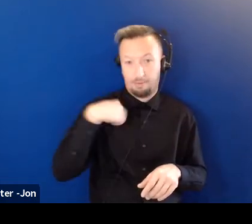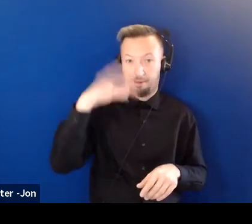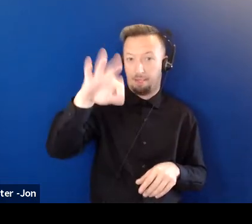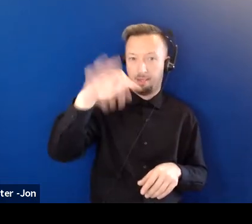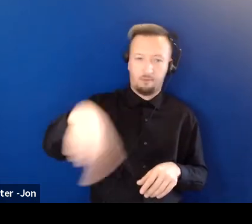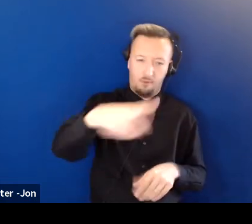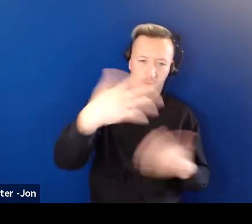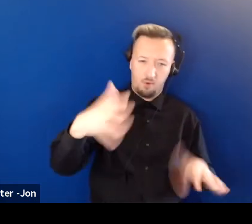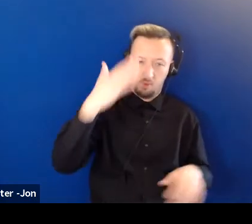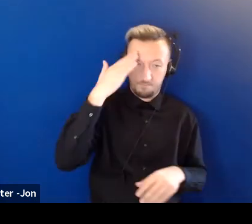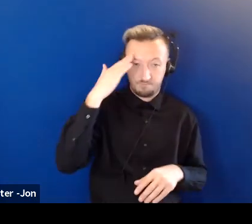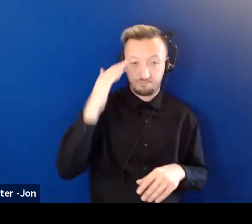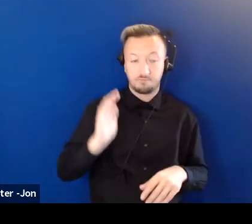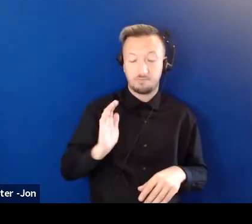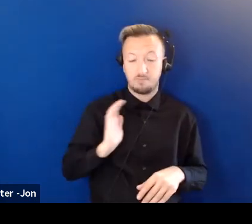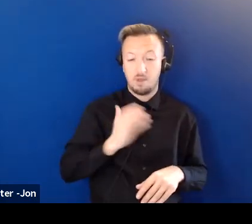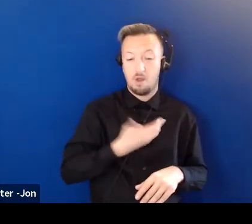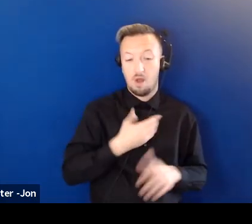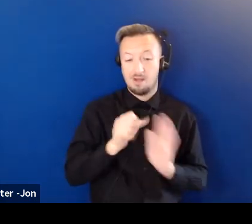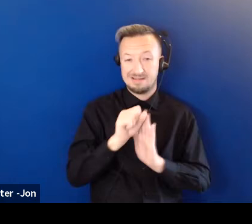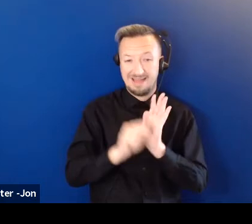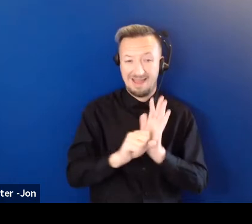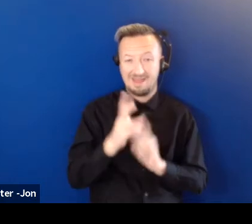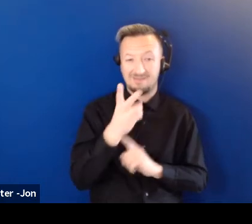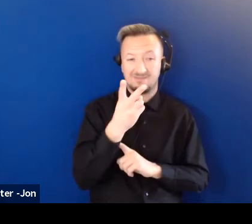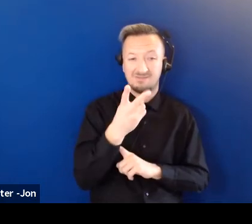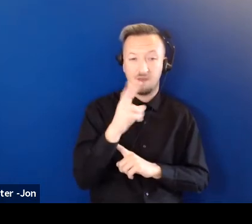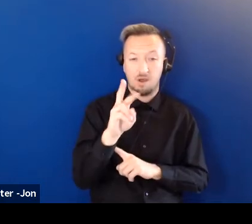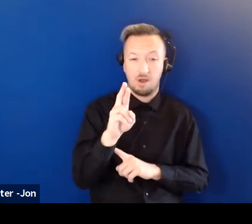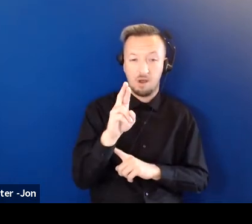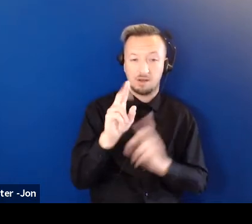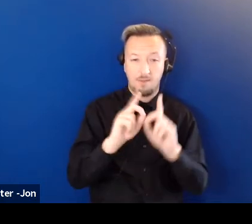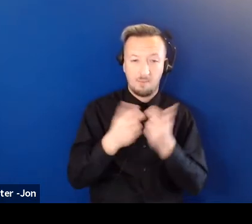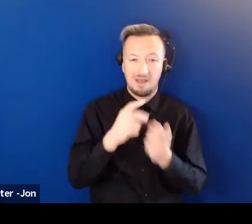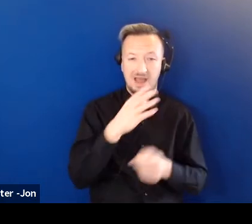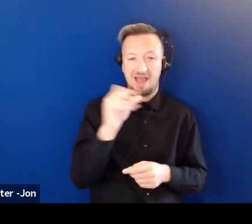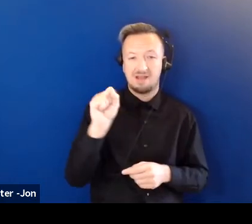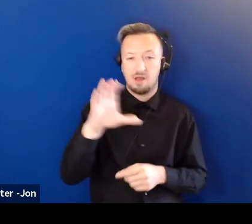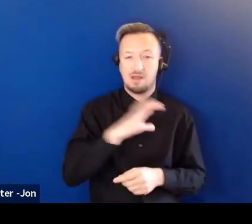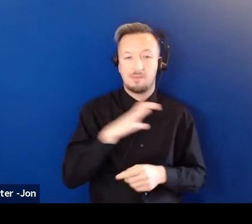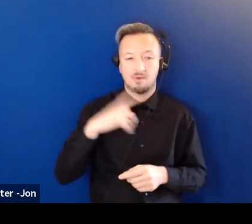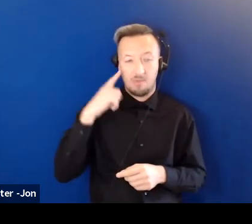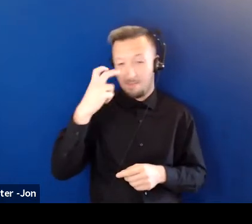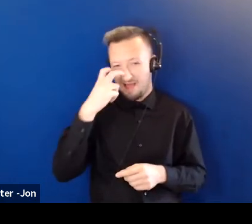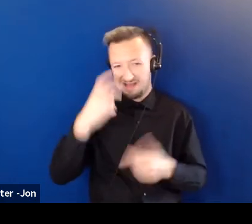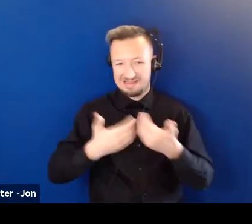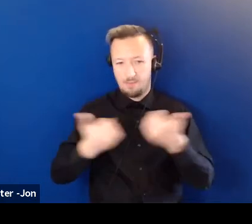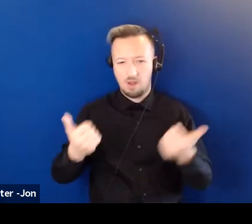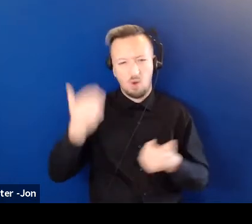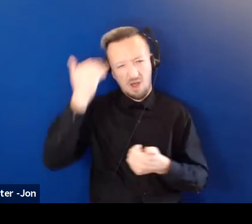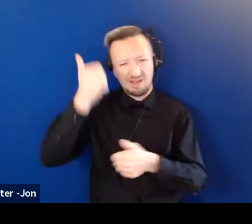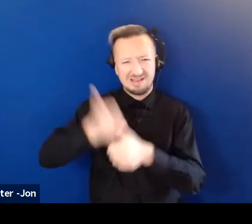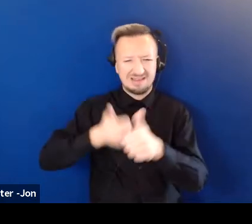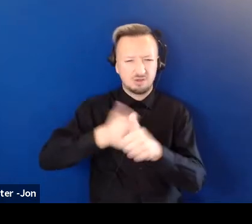Our state vocational rehabilitation and commission for the blind are separate, which I know is different from state to